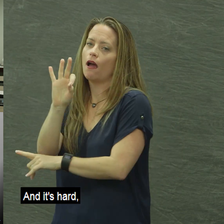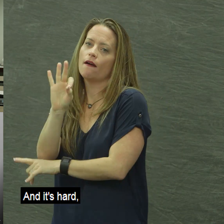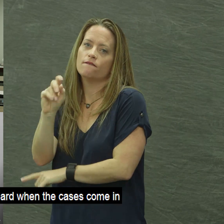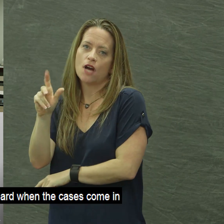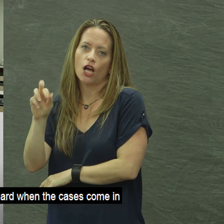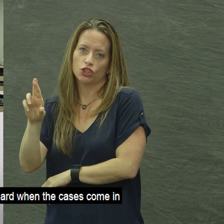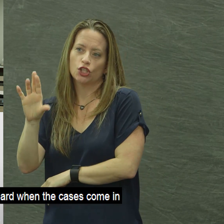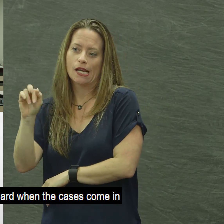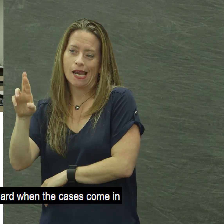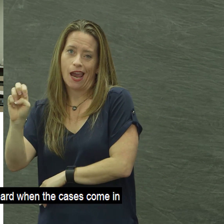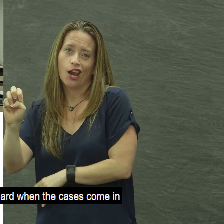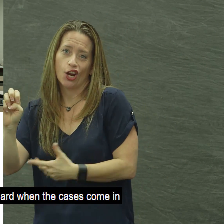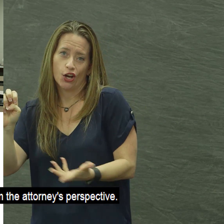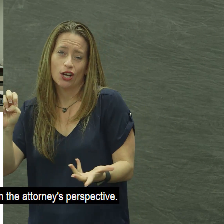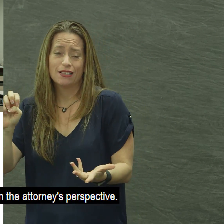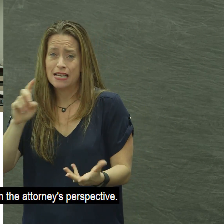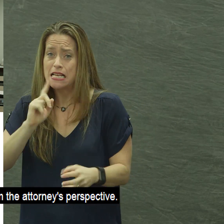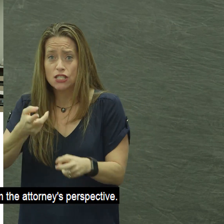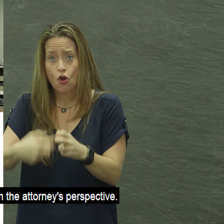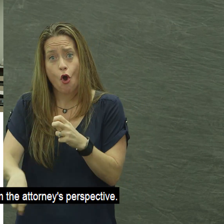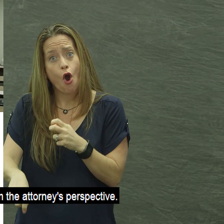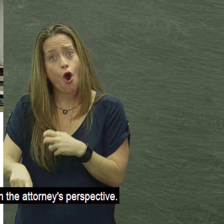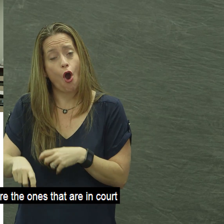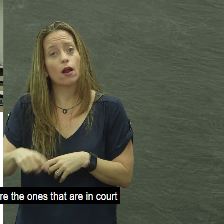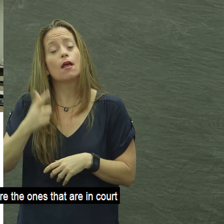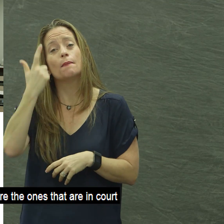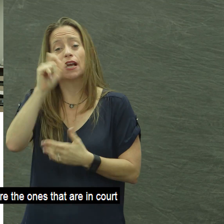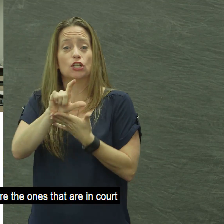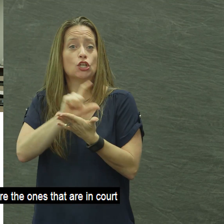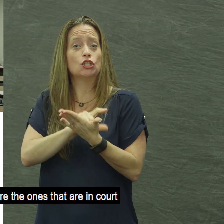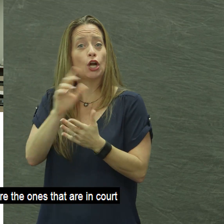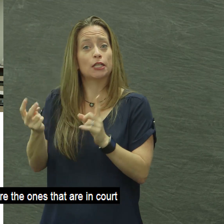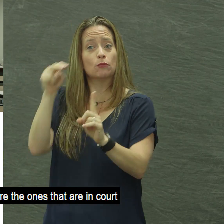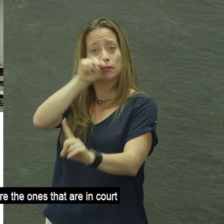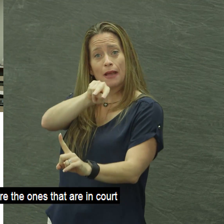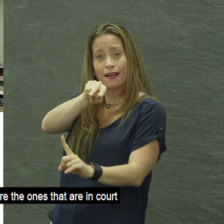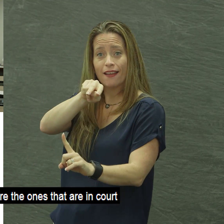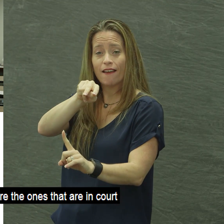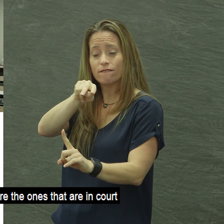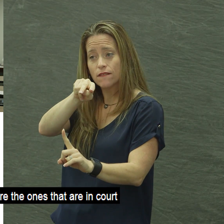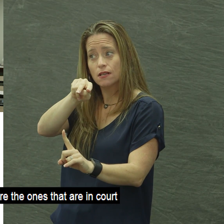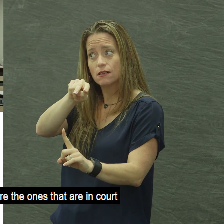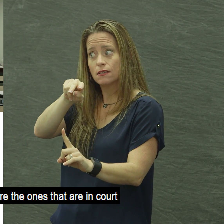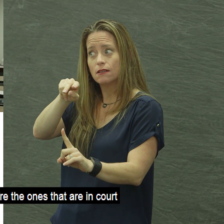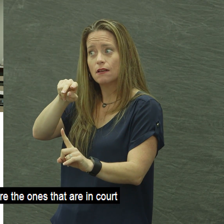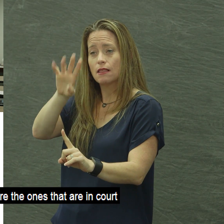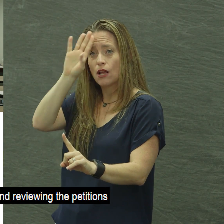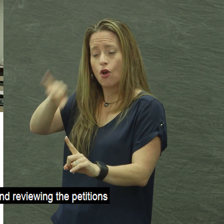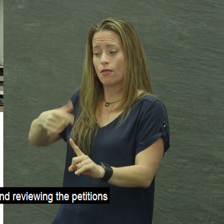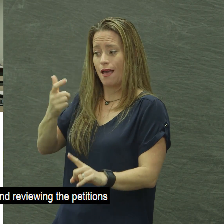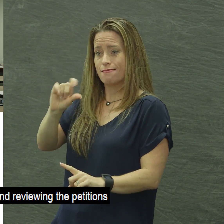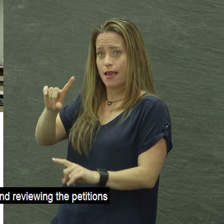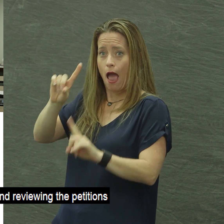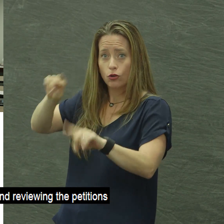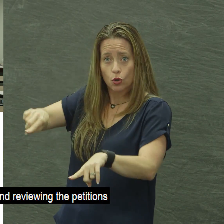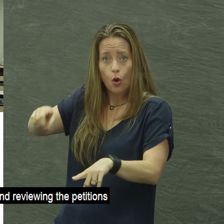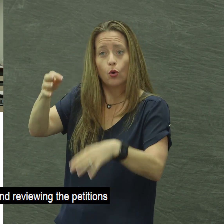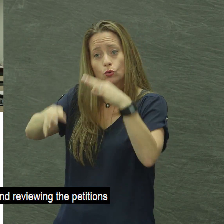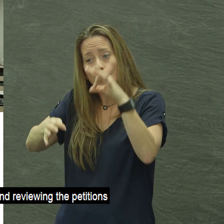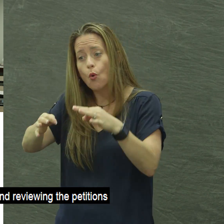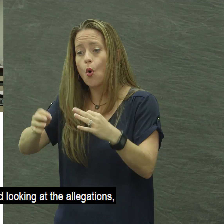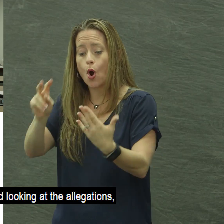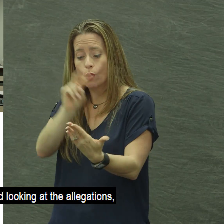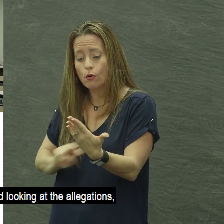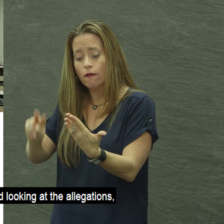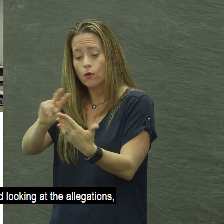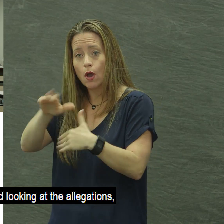And it's hard. It's hard when the cases come in from the attorney's perspective. We're the ones that are in court and reviewing the